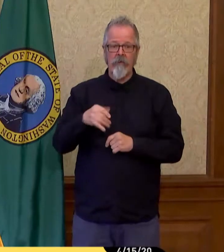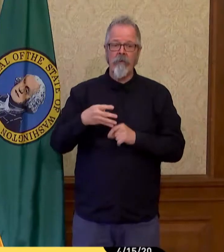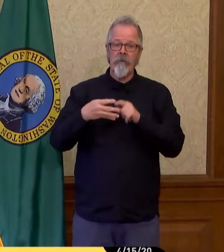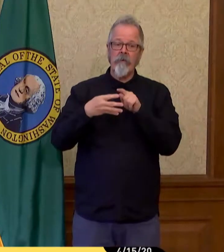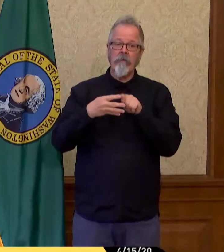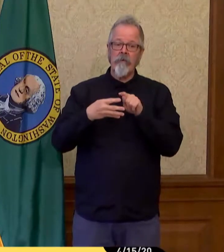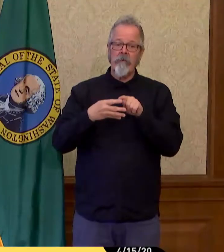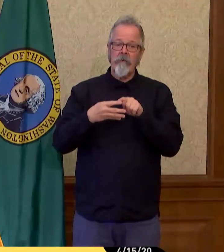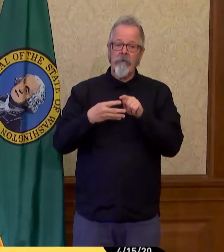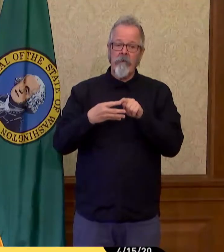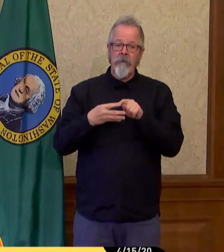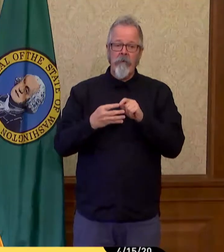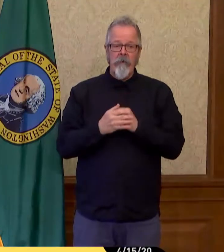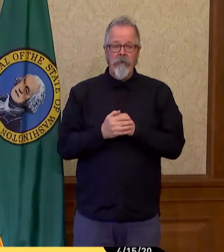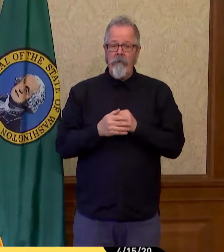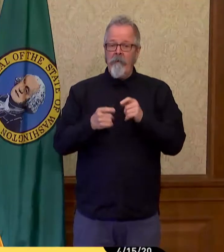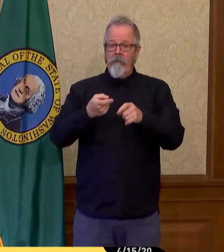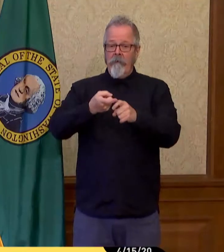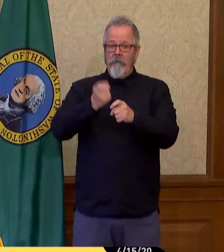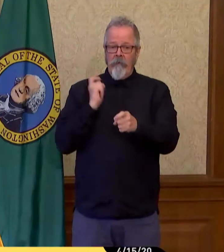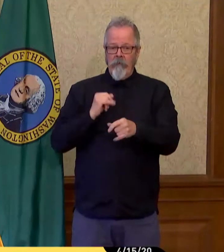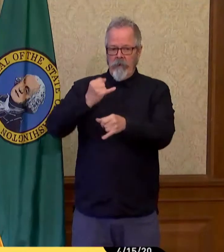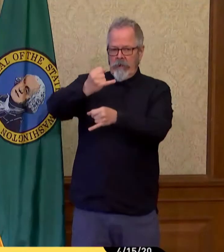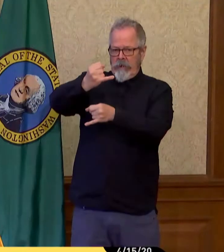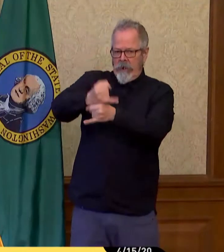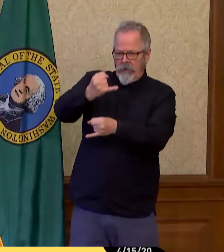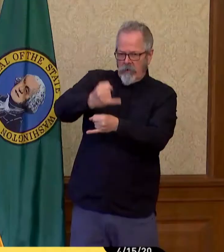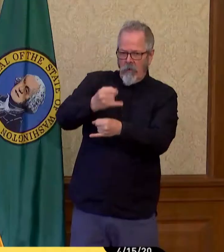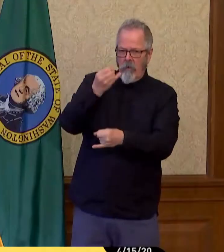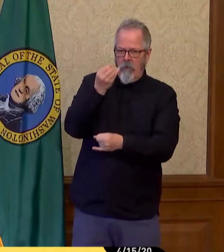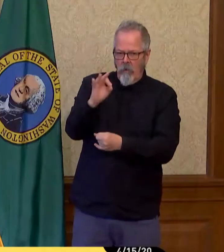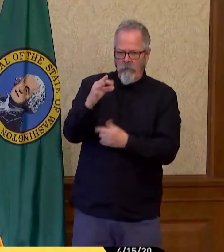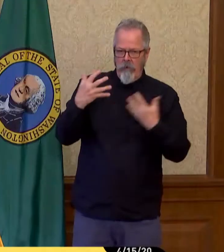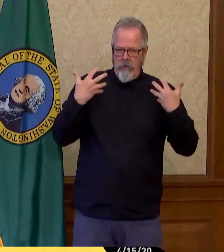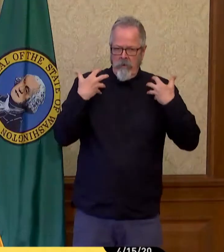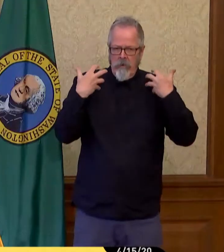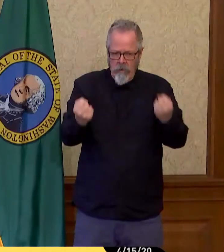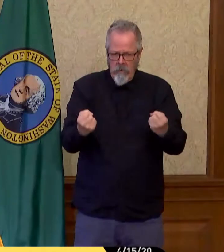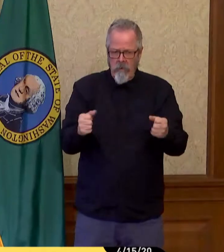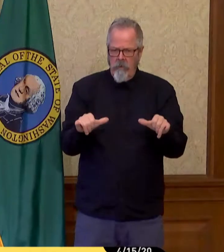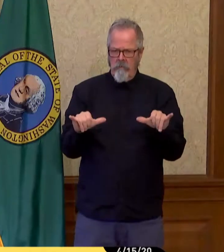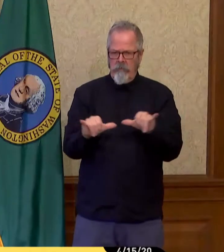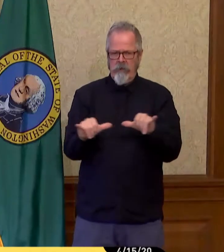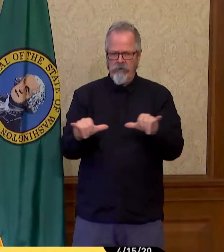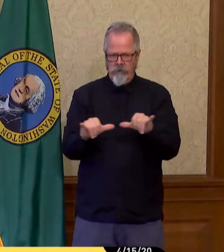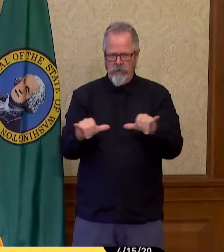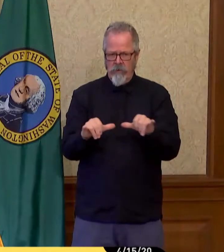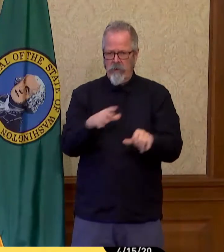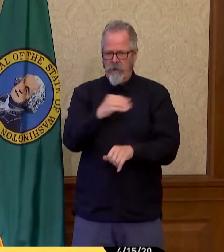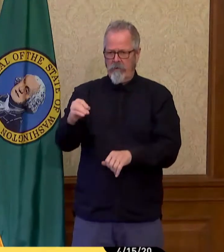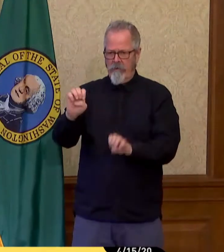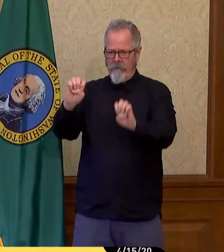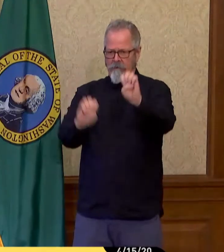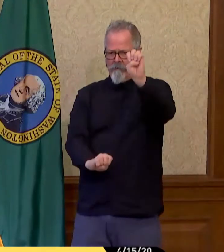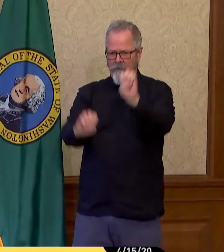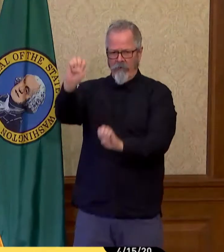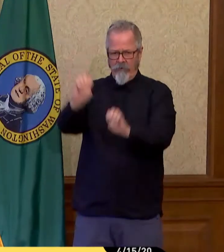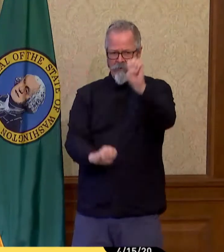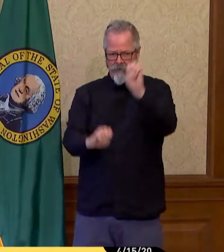Health Metrics and Evaluation at the University of Washington. And this basically shows, starting in